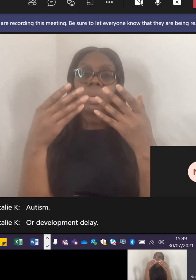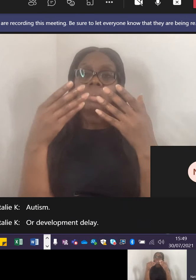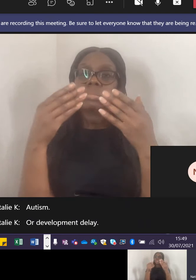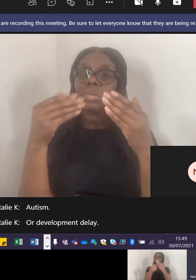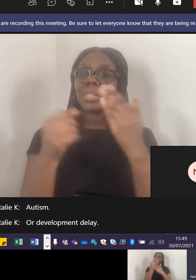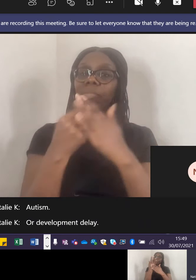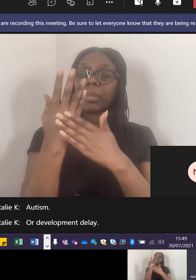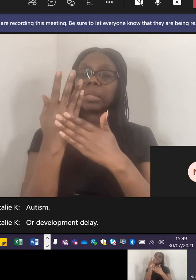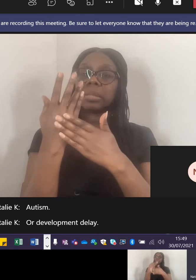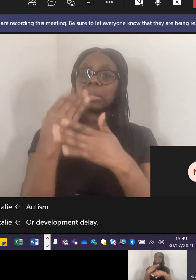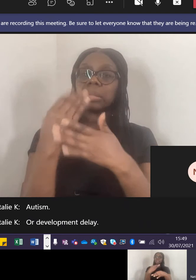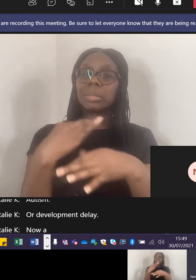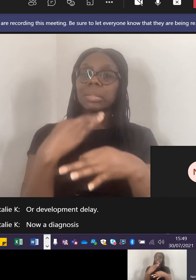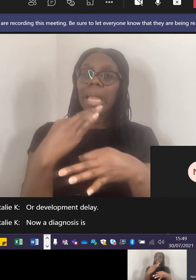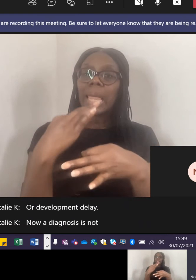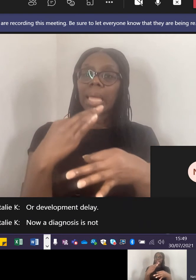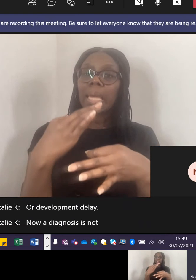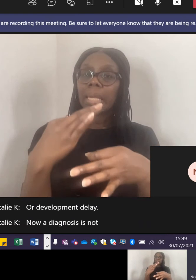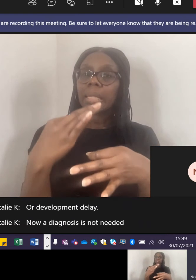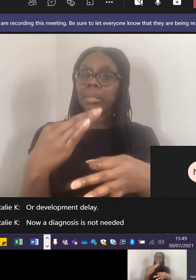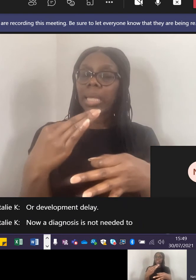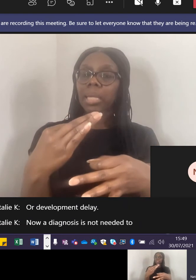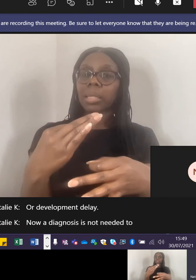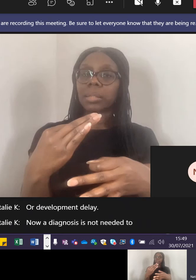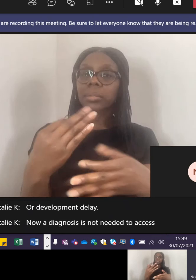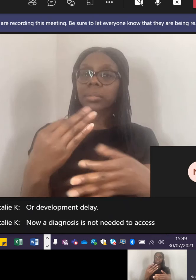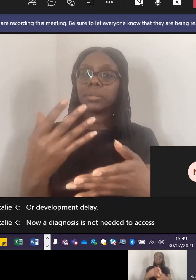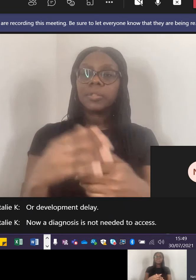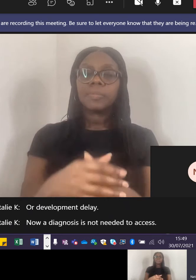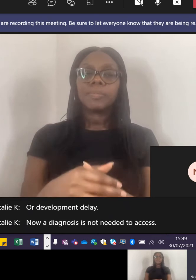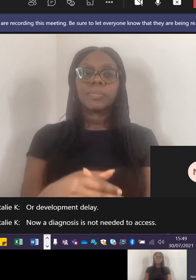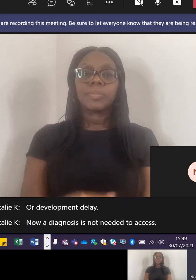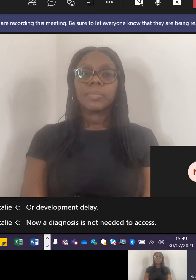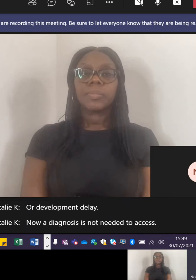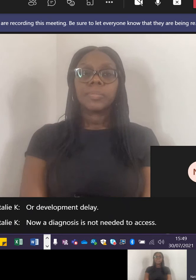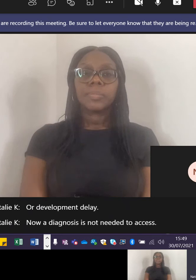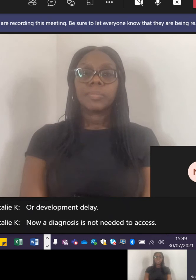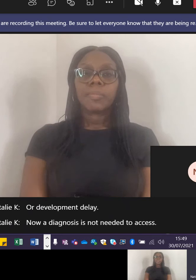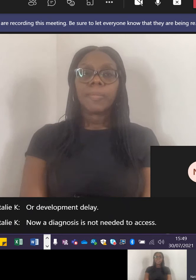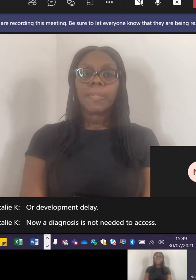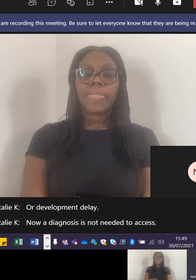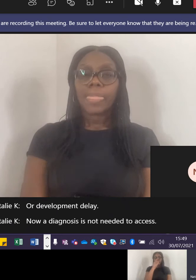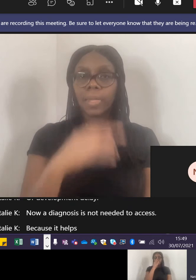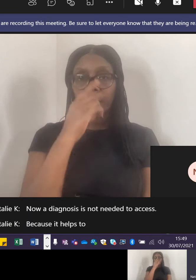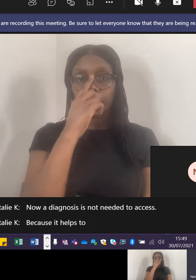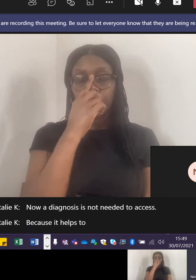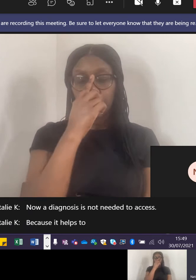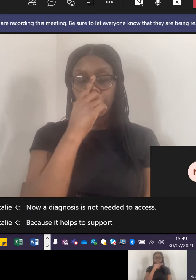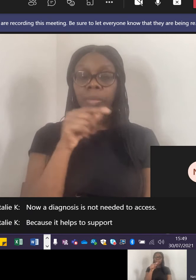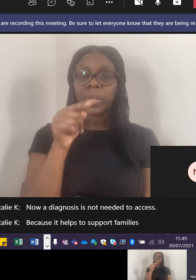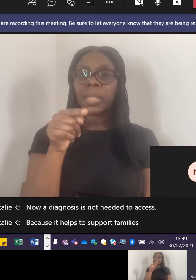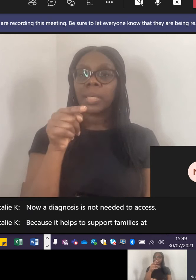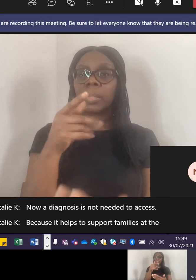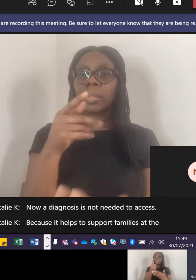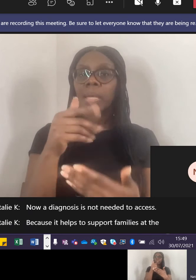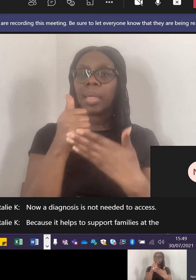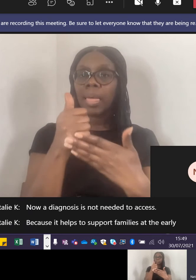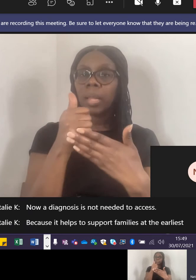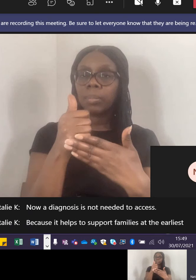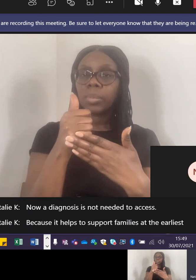Now, a diagnosis is not needed to access because it helps to support families at the